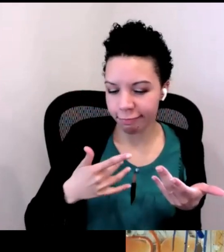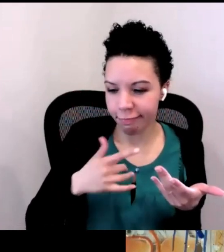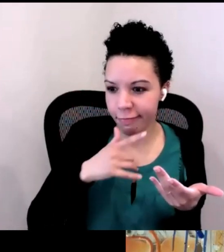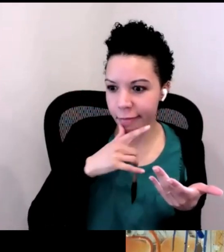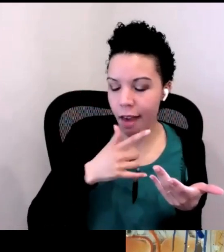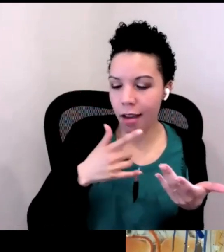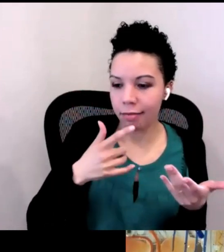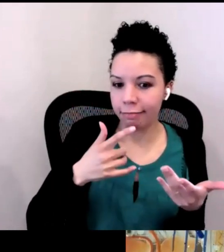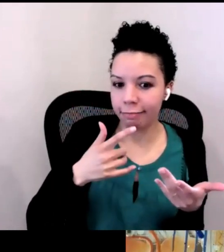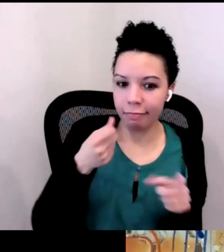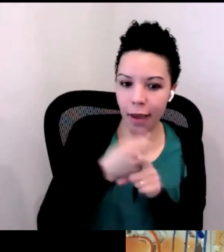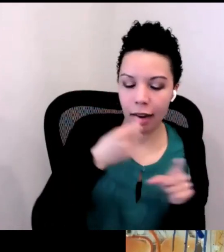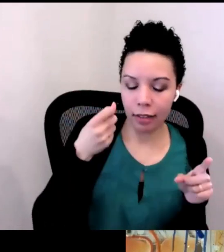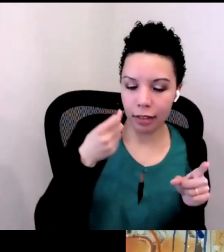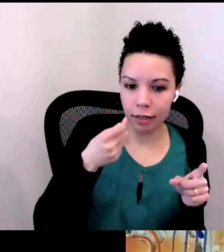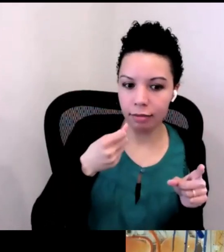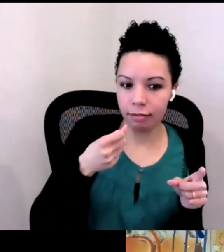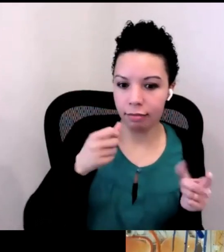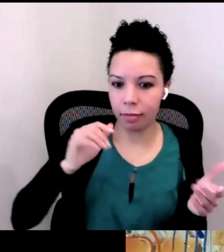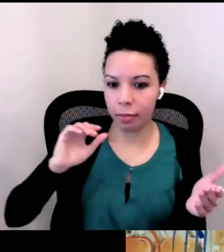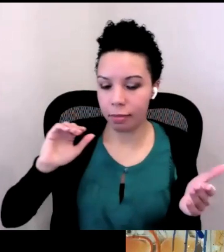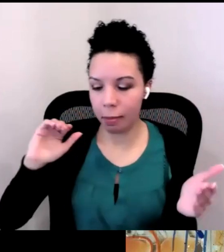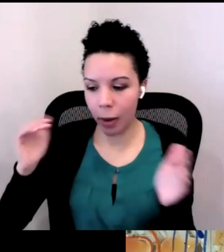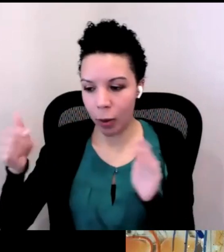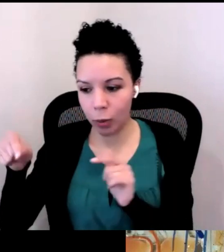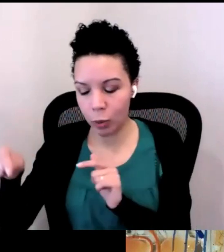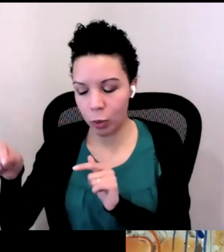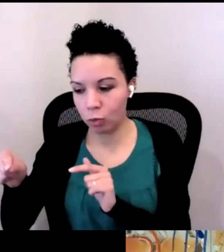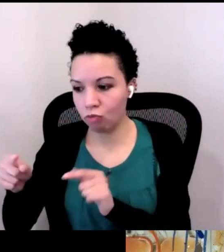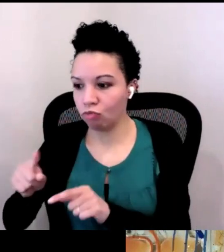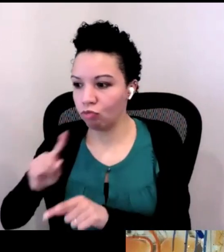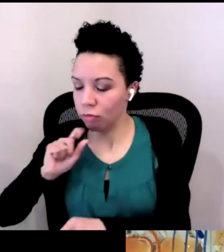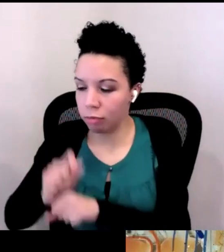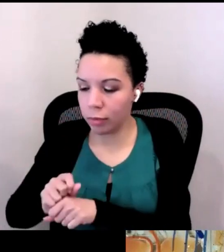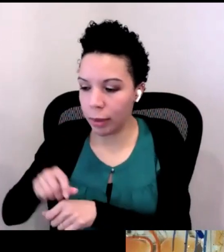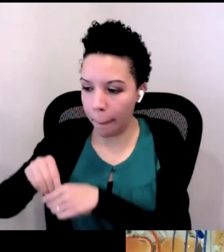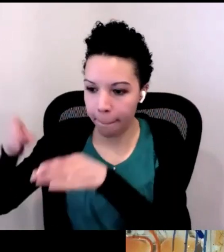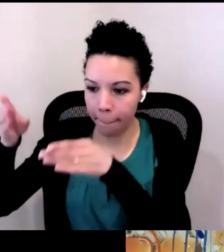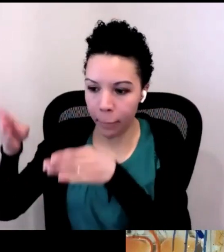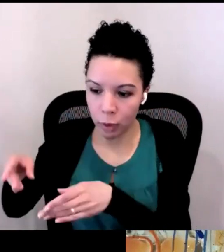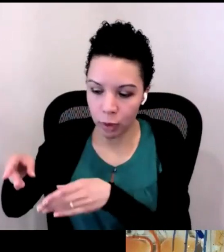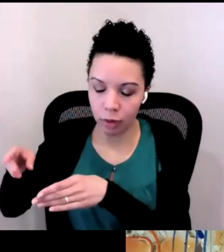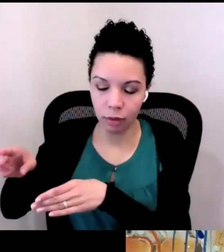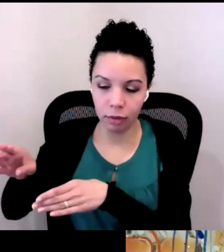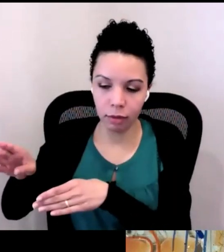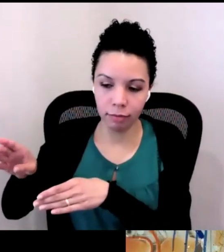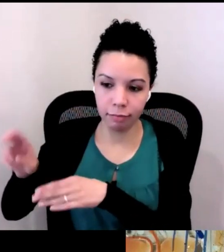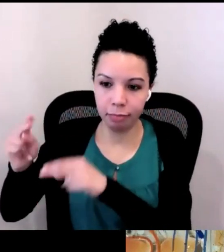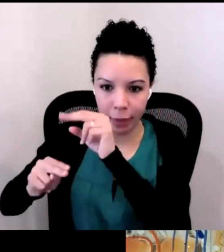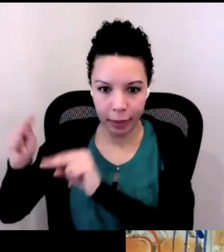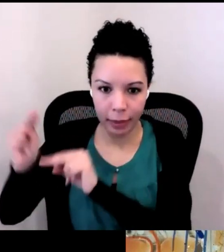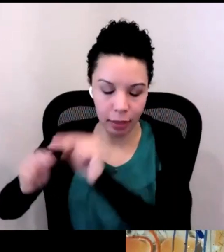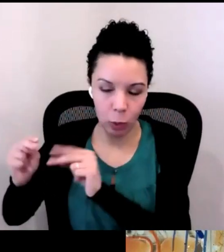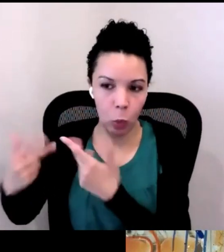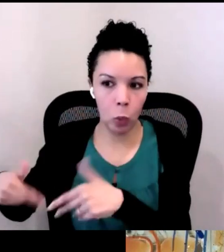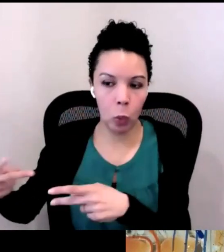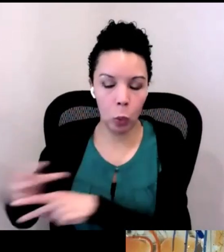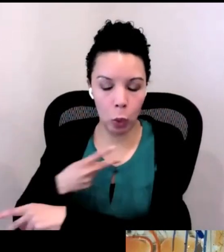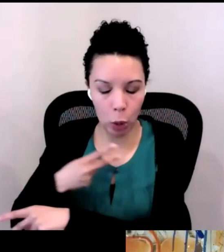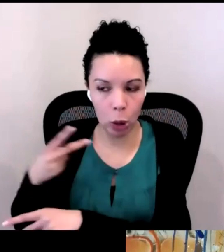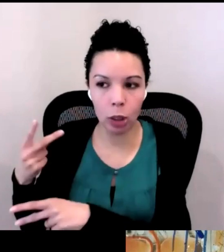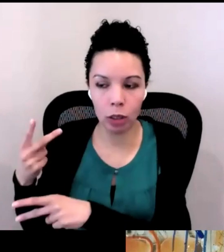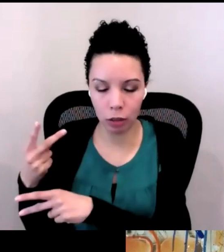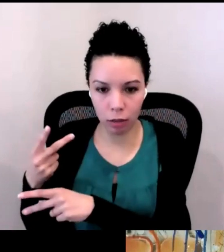a physical events planning type of a business where that really slowed down. Question from Carly